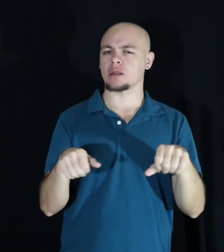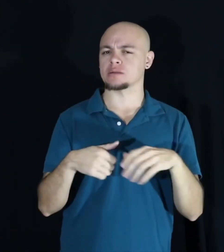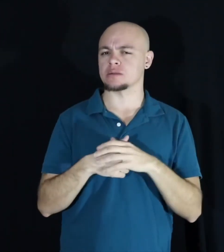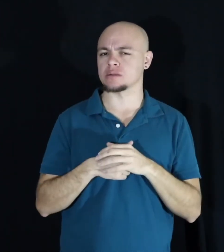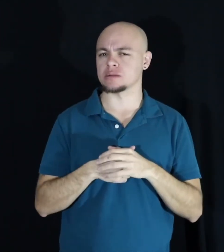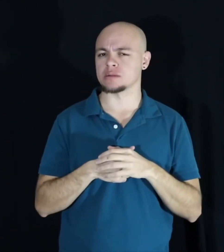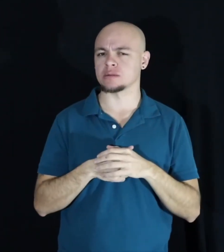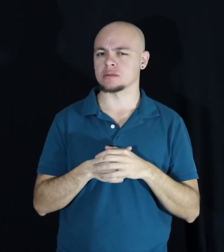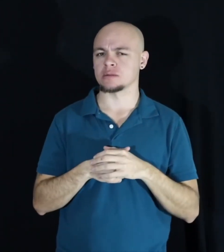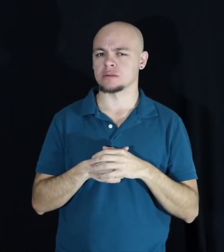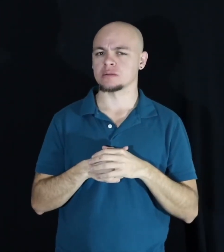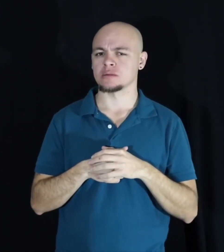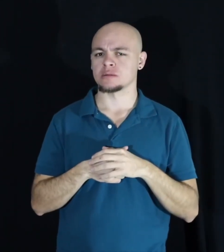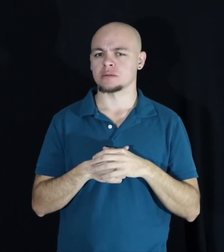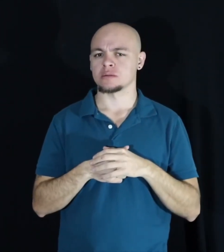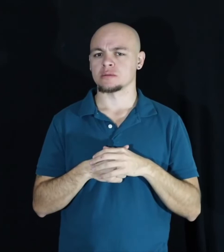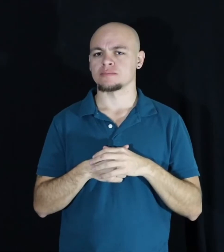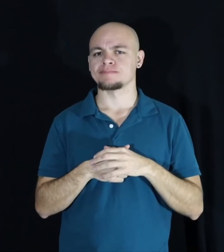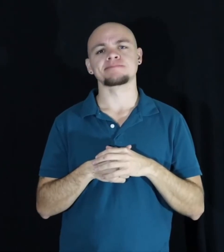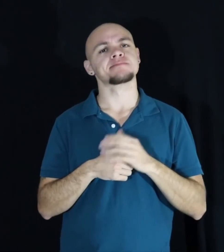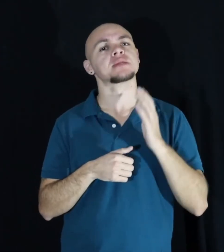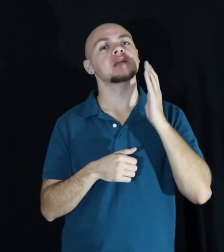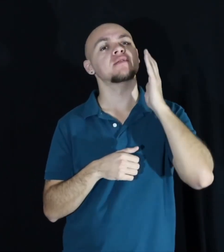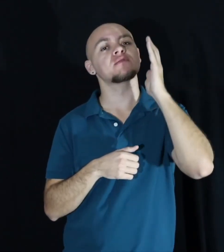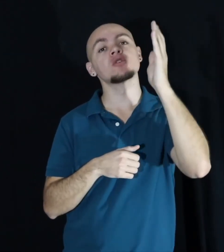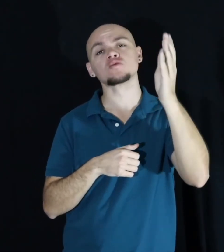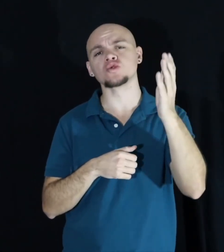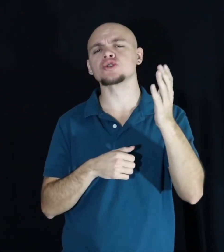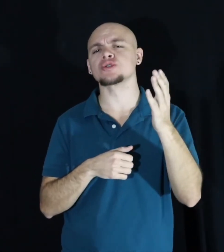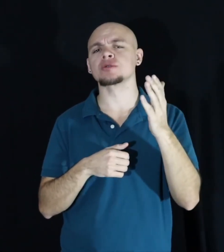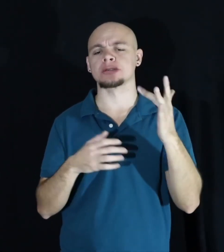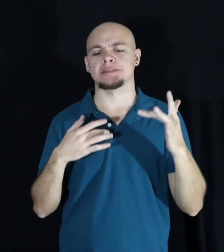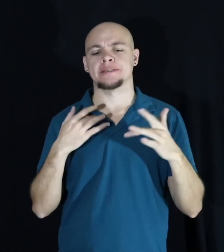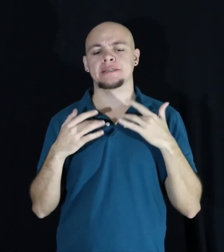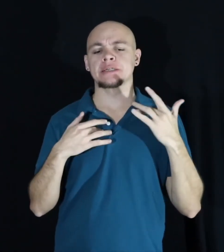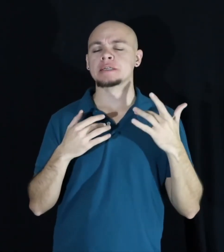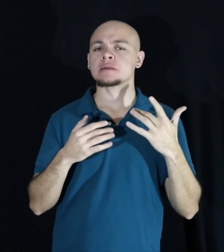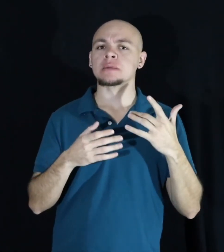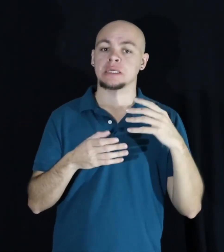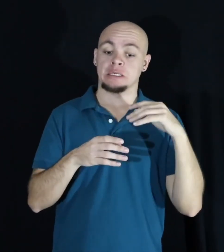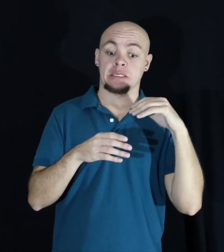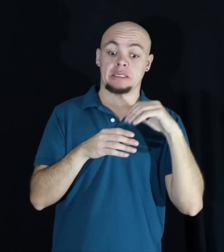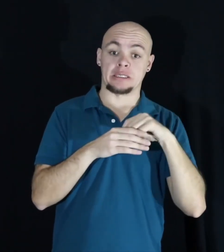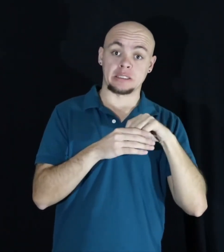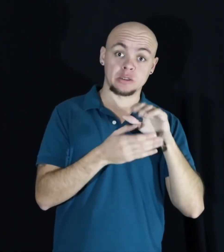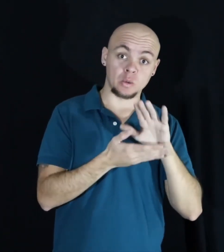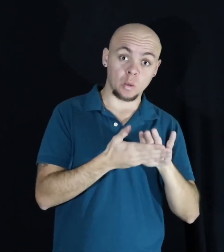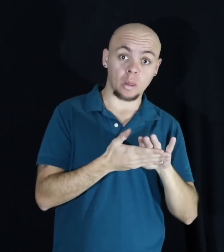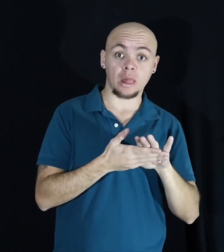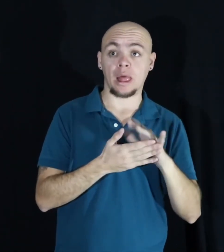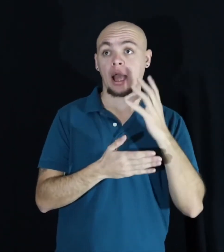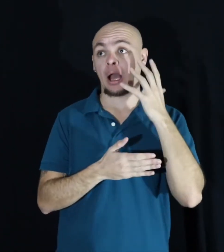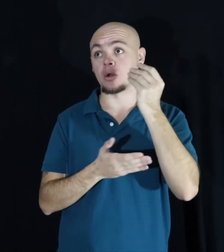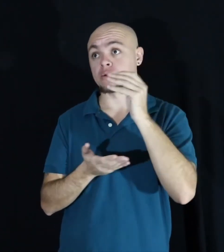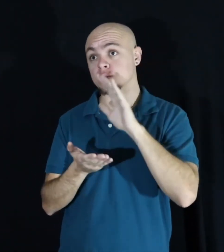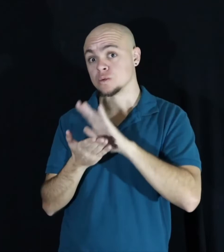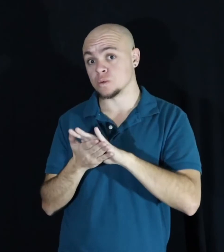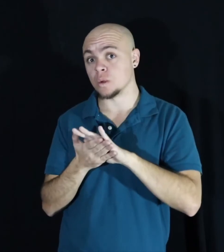It's really vitalized my excitement for learning in the future, whether that's in school, out of school, formal,